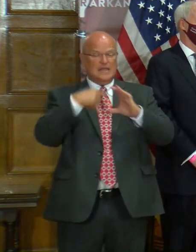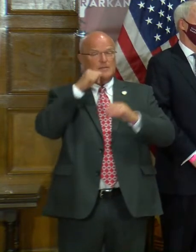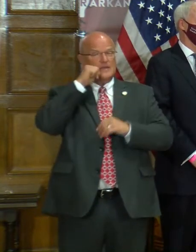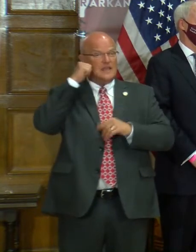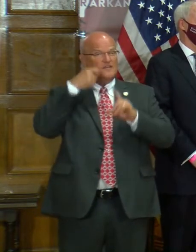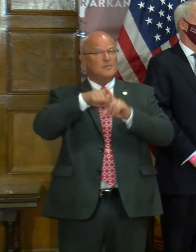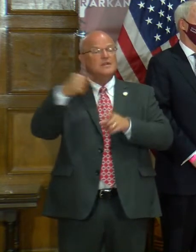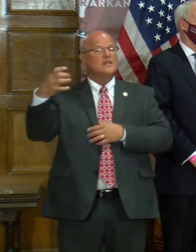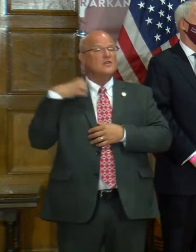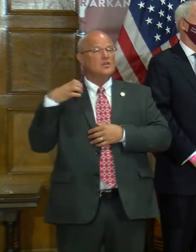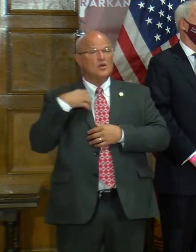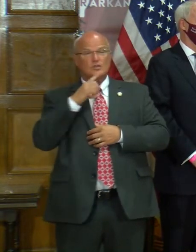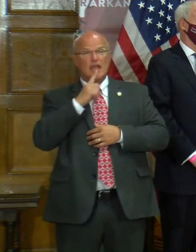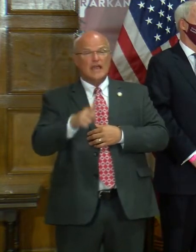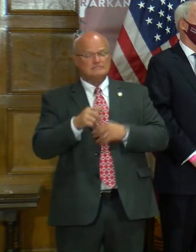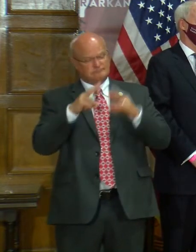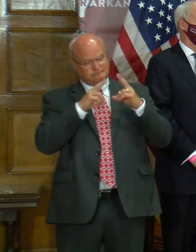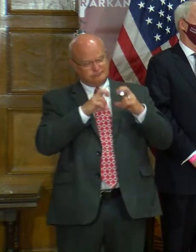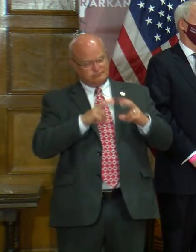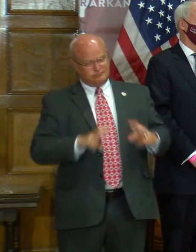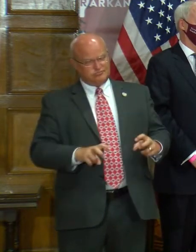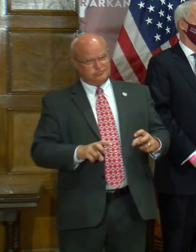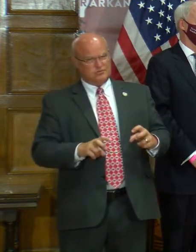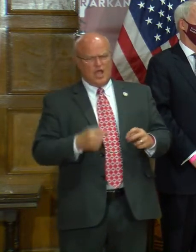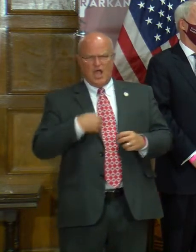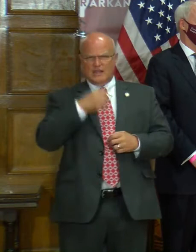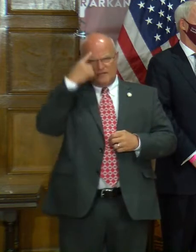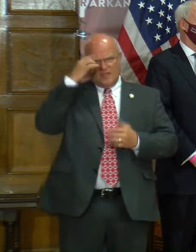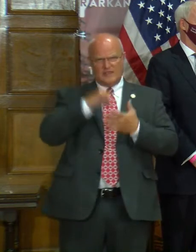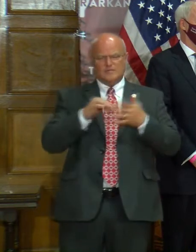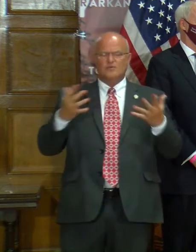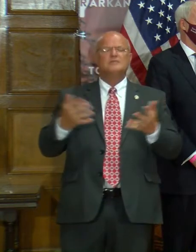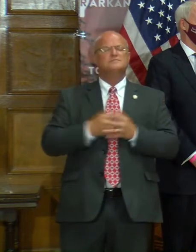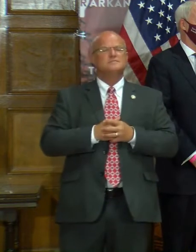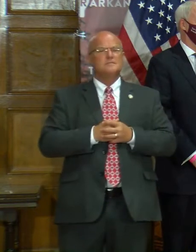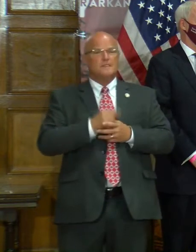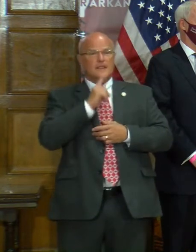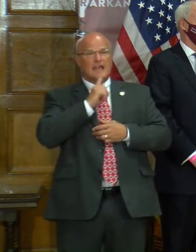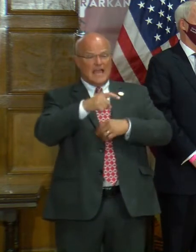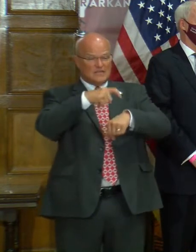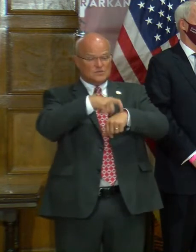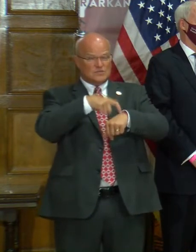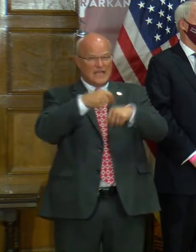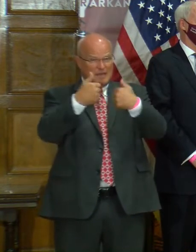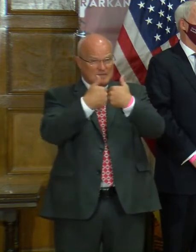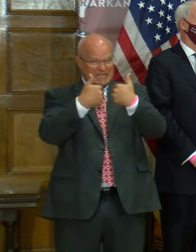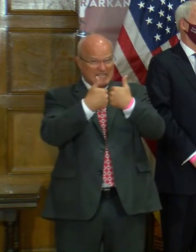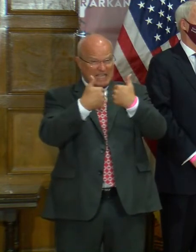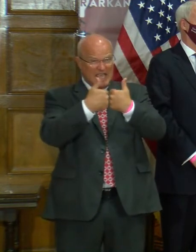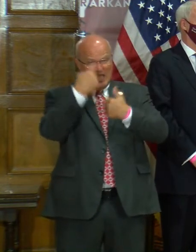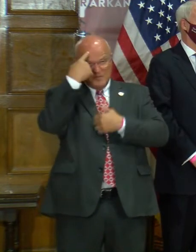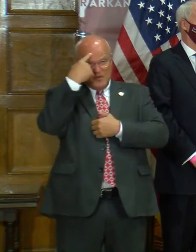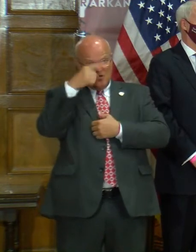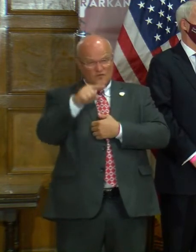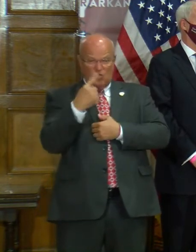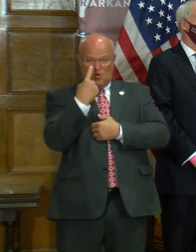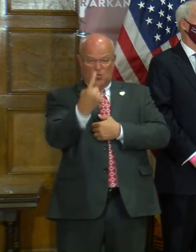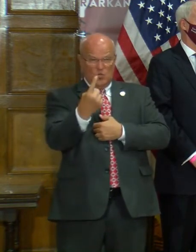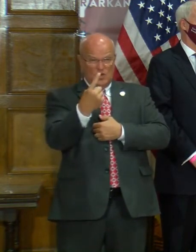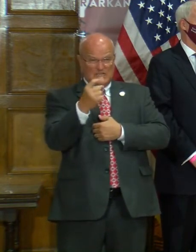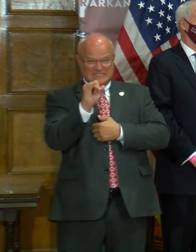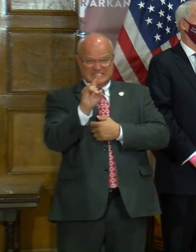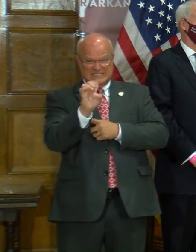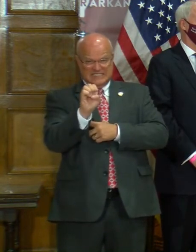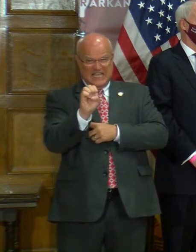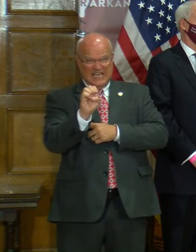from another coach who actually did an analysis of this, which I had never thought of this. The actual time in a game for one side,